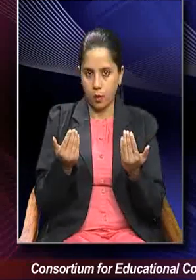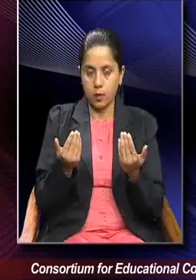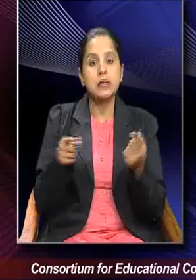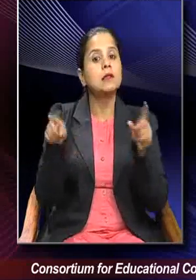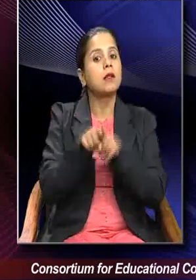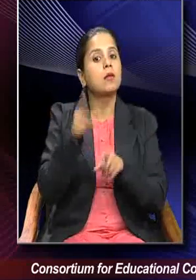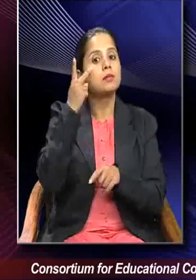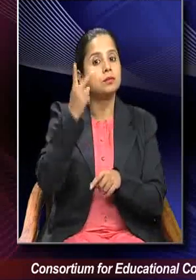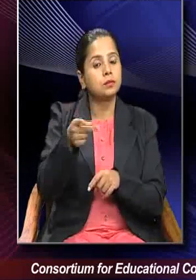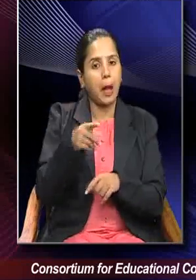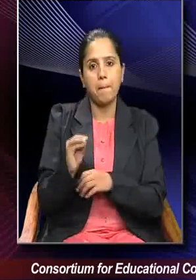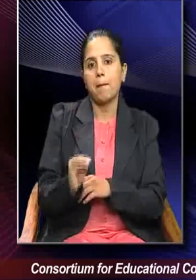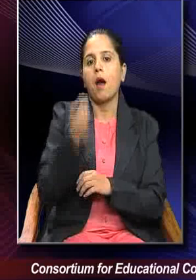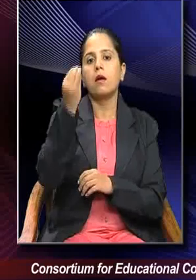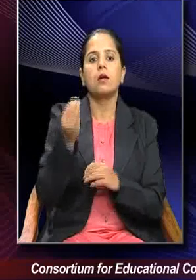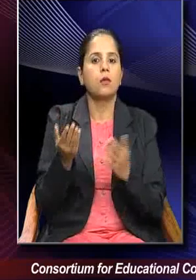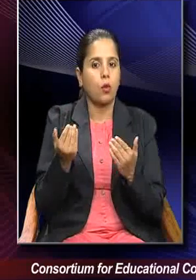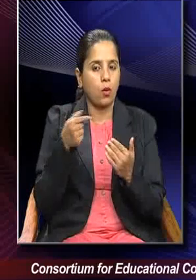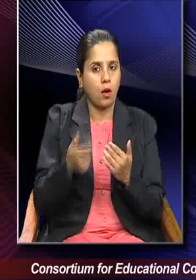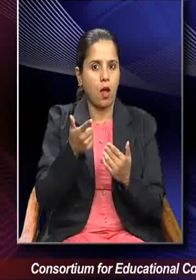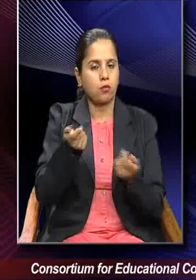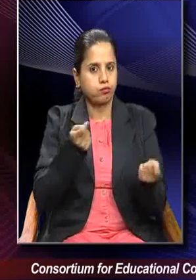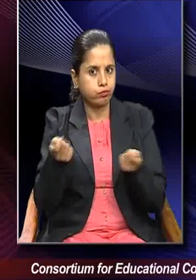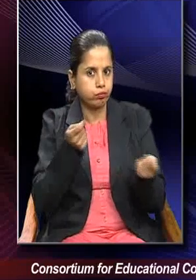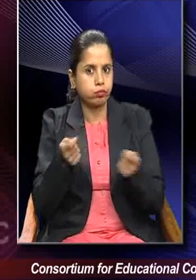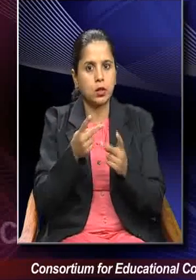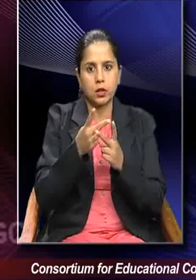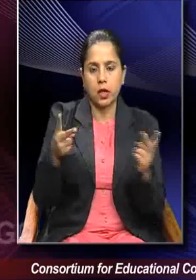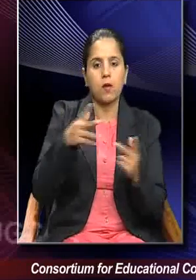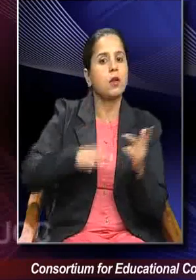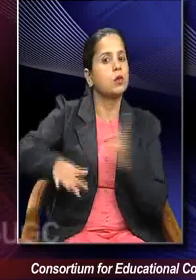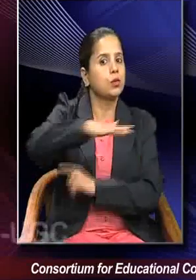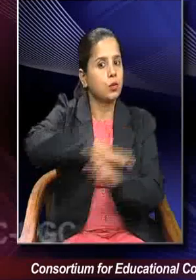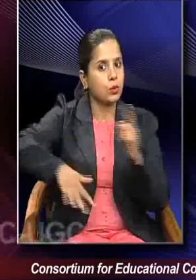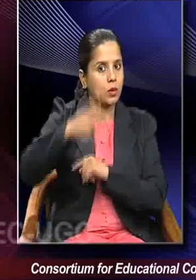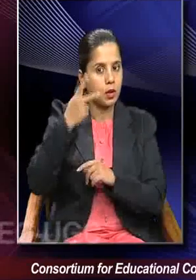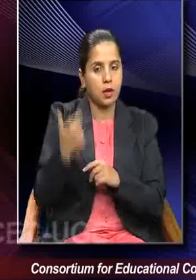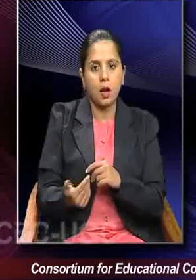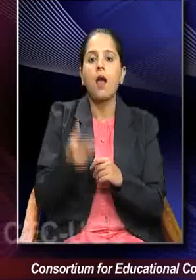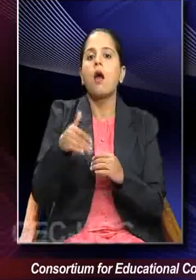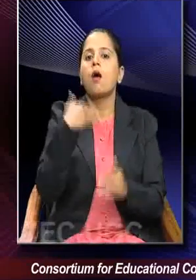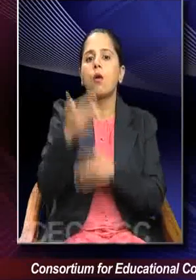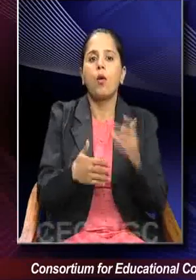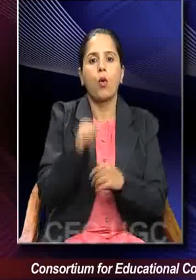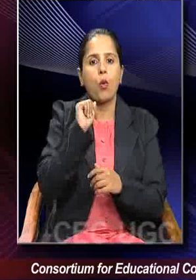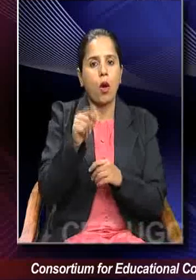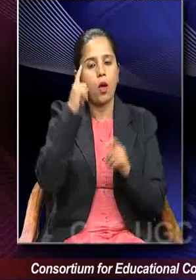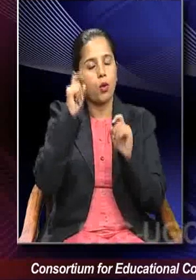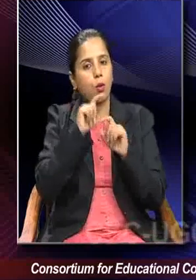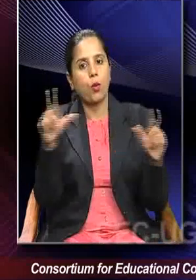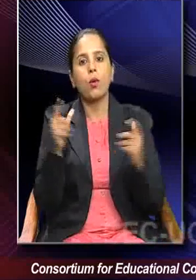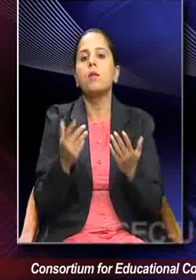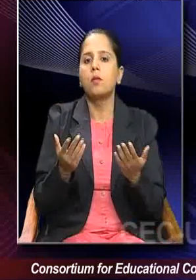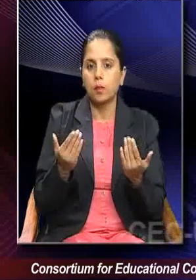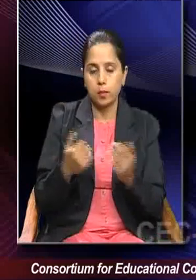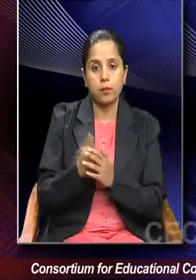also become better at handling different situations while maintaining your cool.